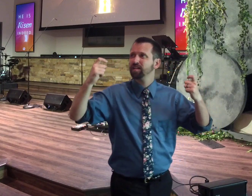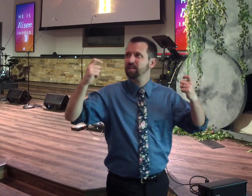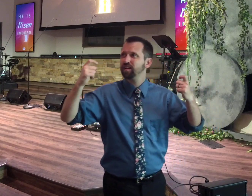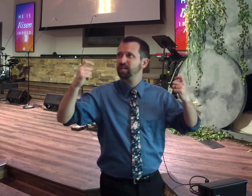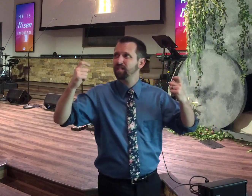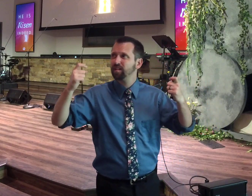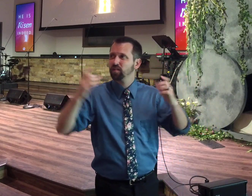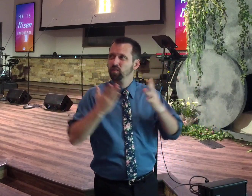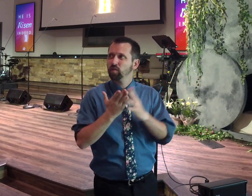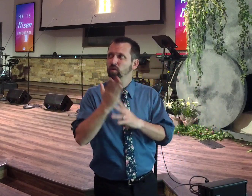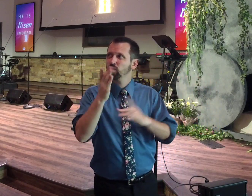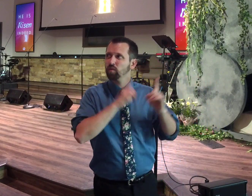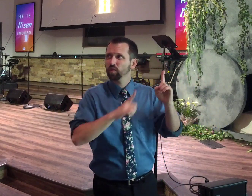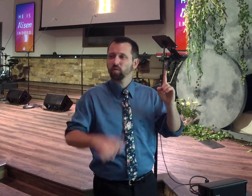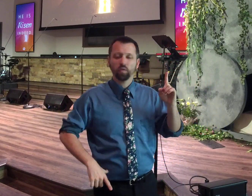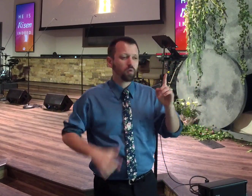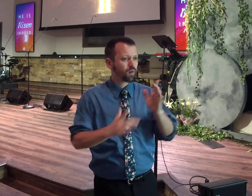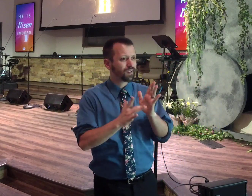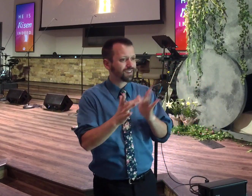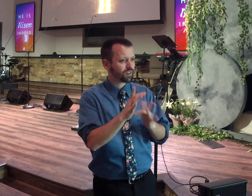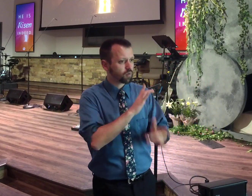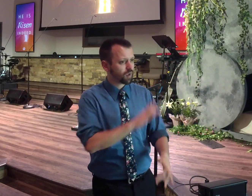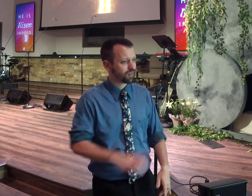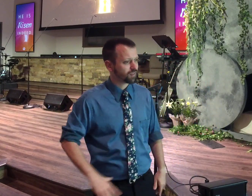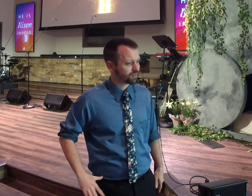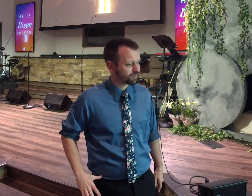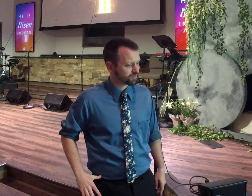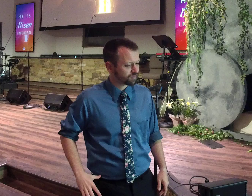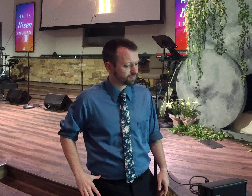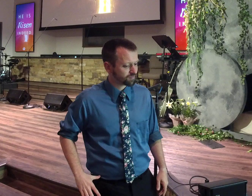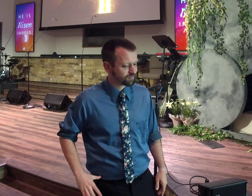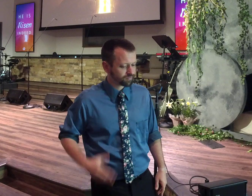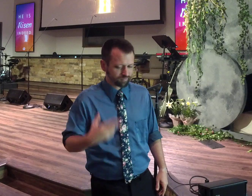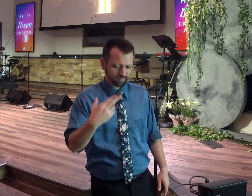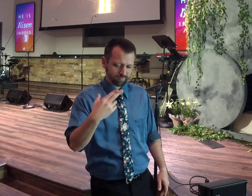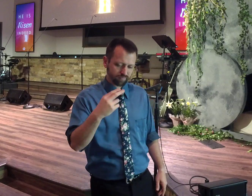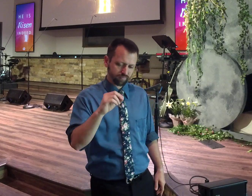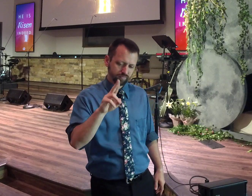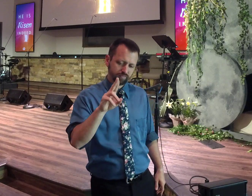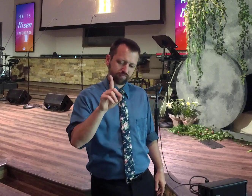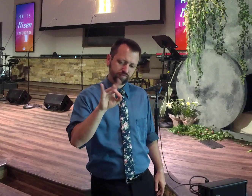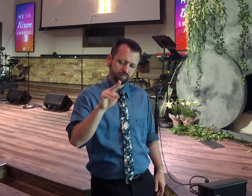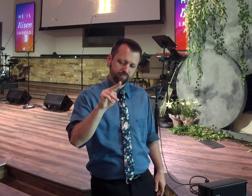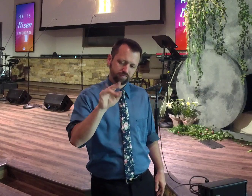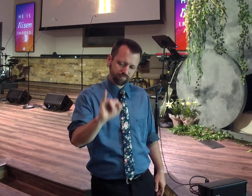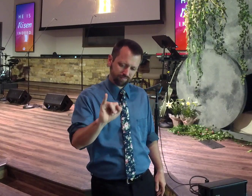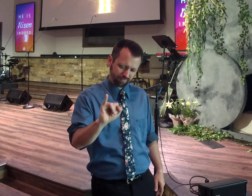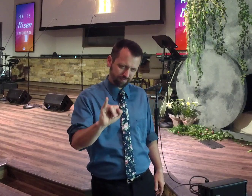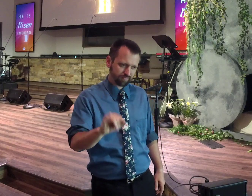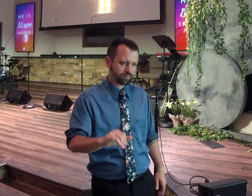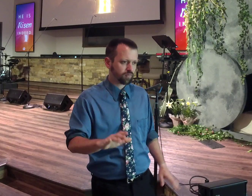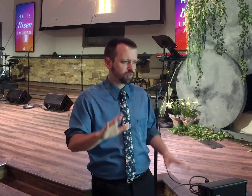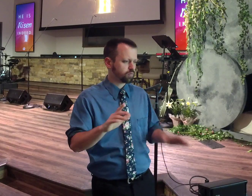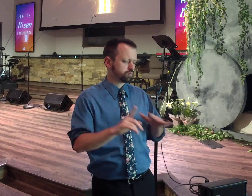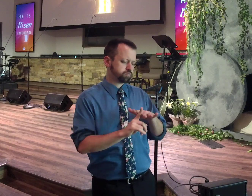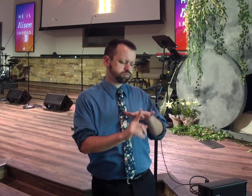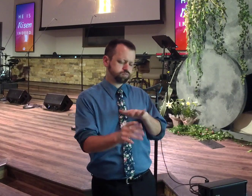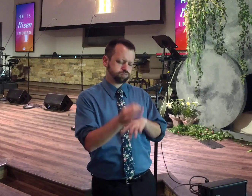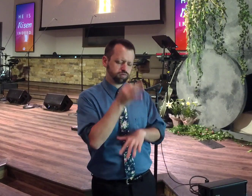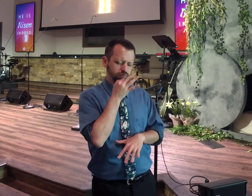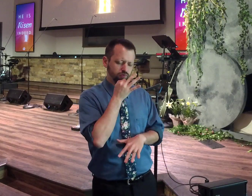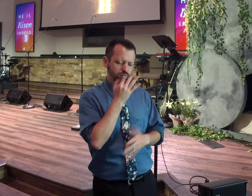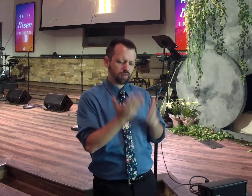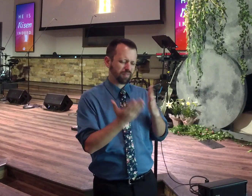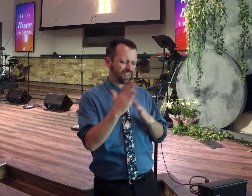through our Lord Jesus Christ. Now, Harry Houdini, he was a great escape artist, probably the